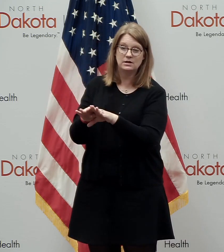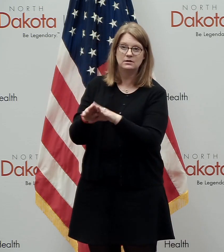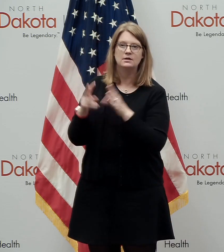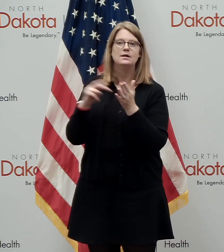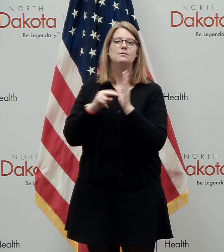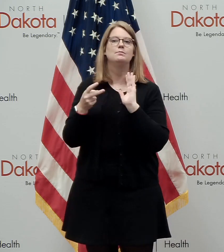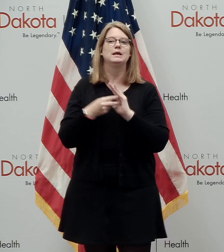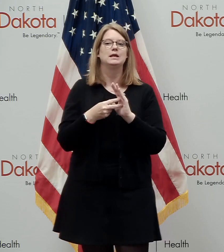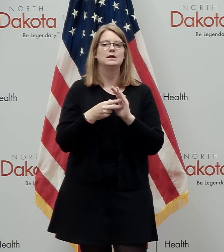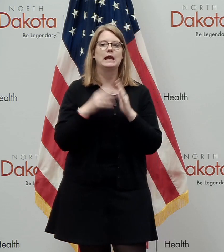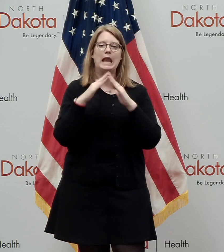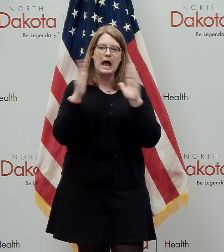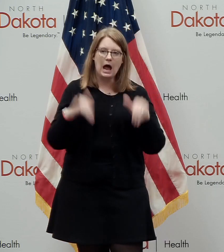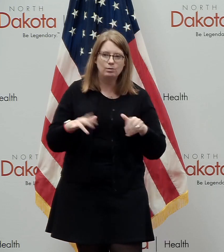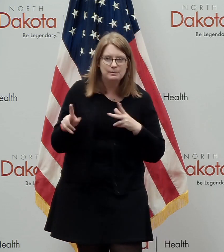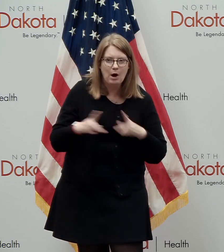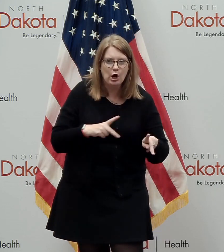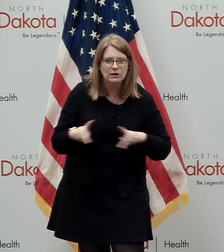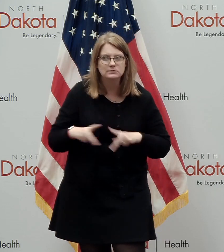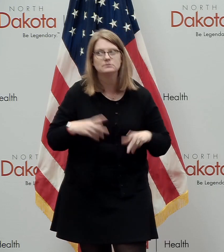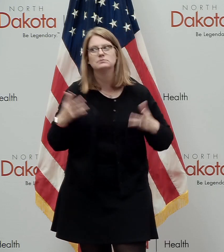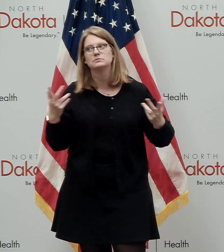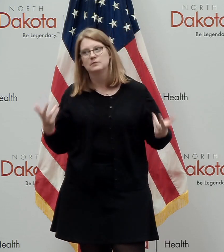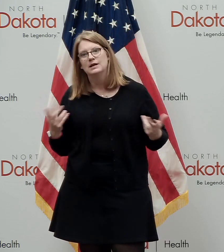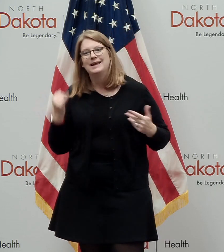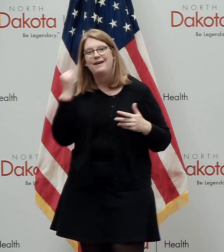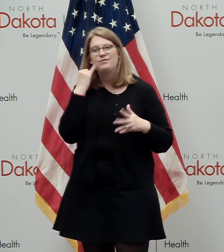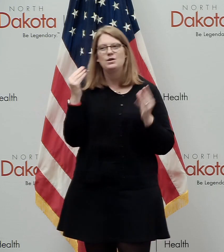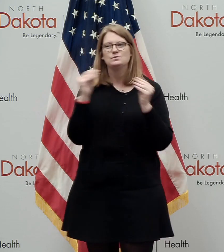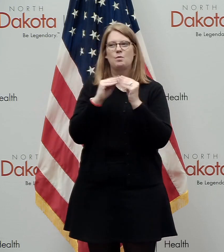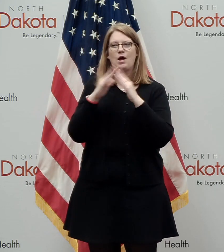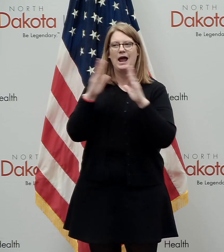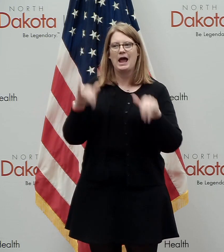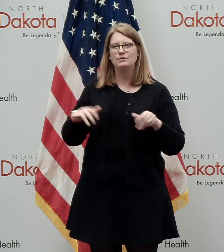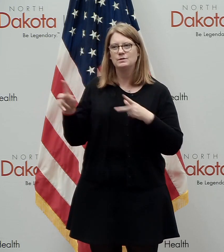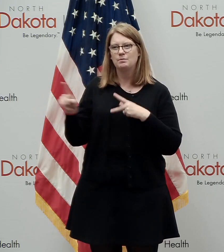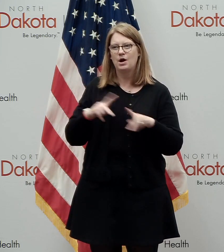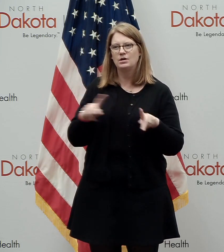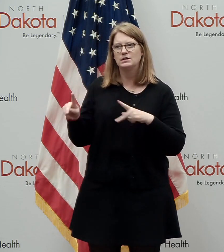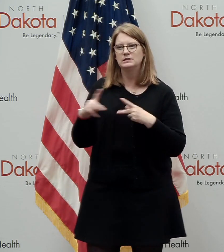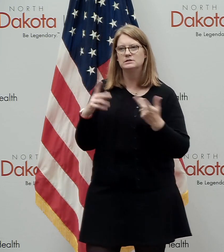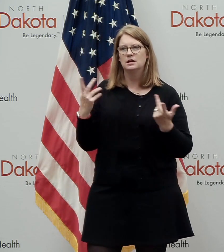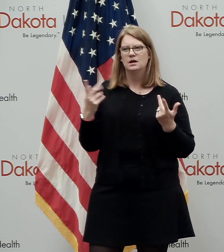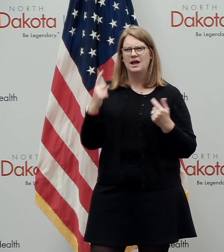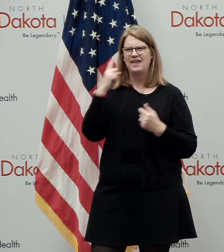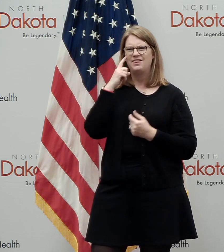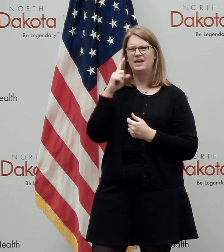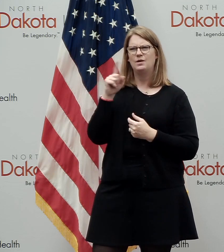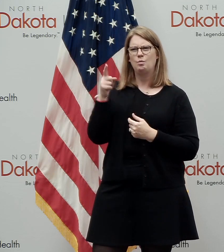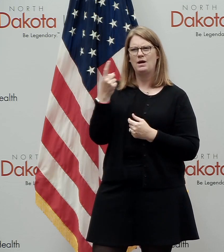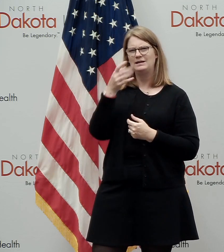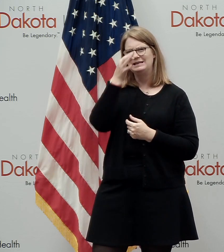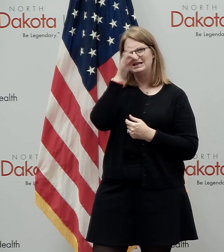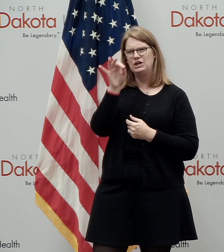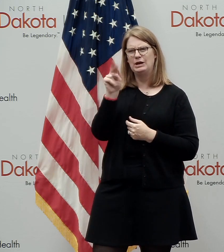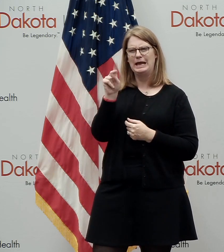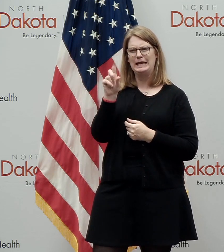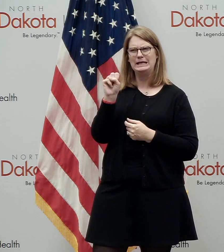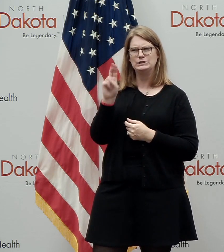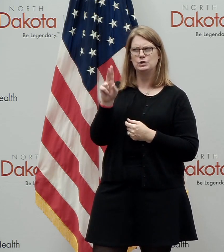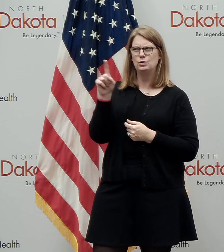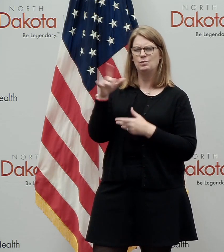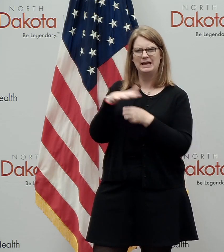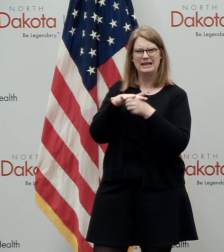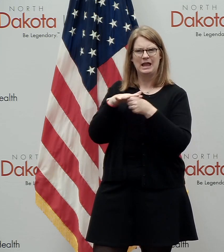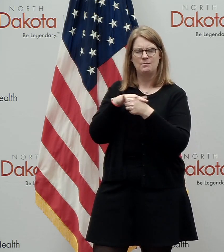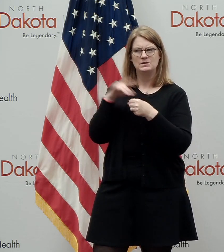house parties. And you end up with more house parties. I think there was one reported in Fargo near the NSU campus, and not only